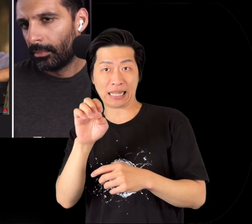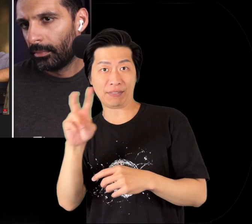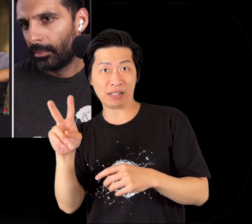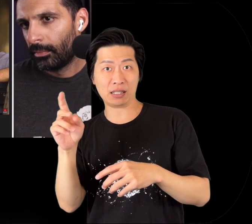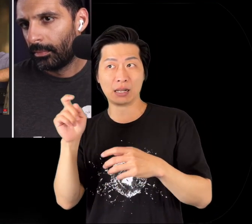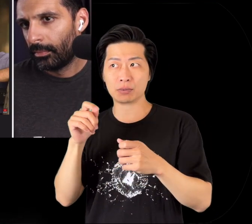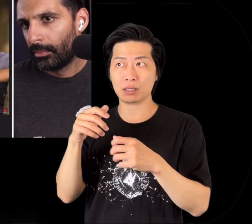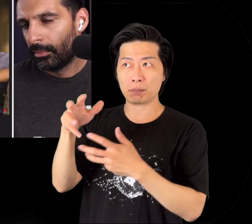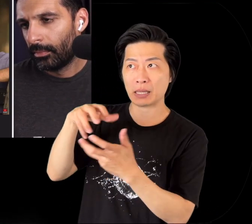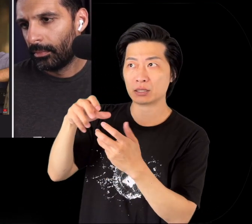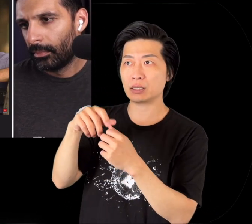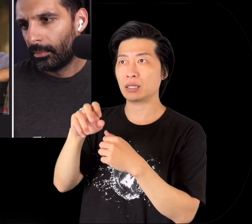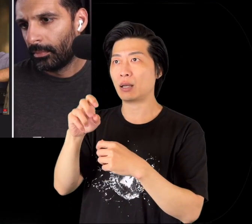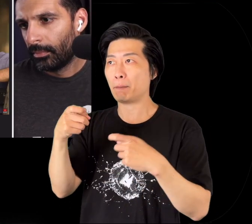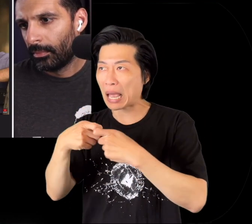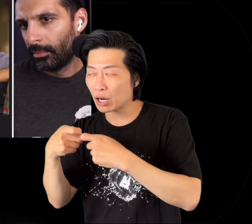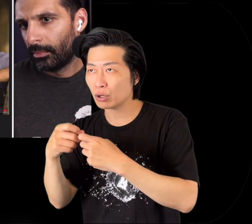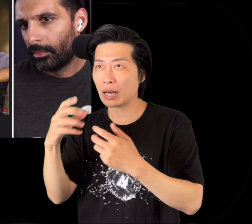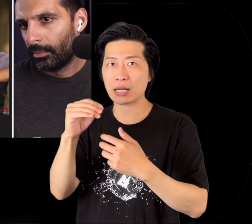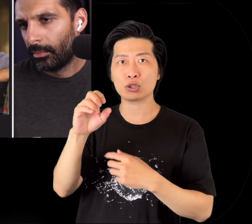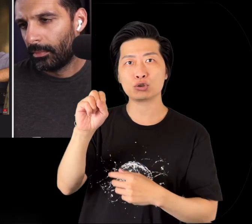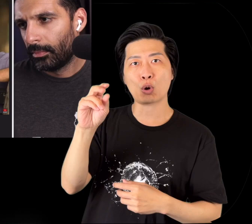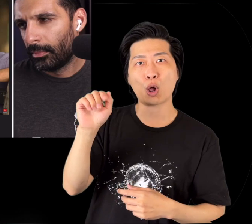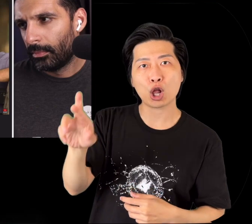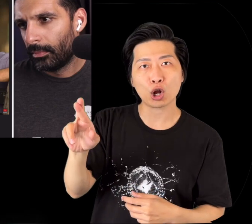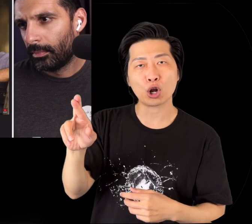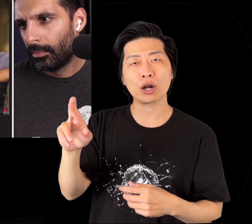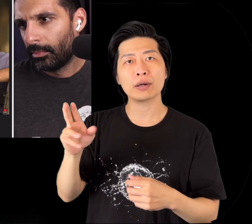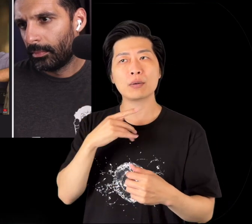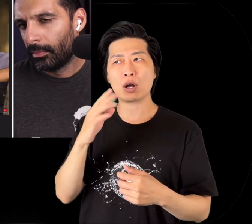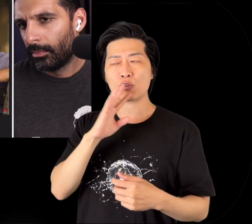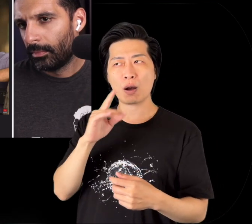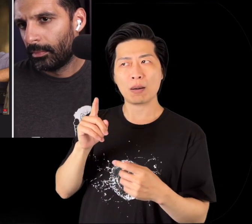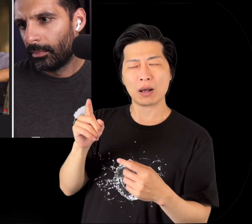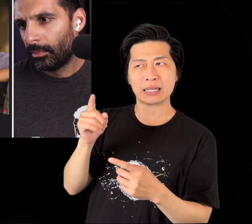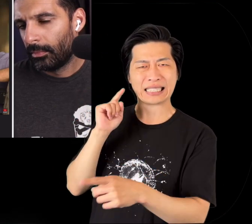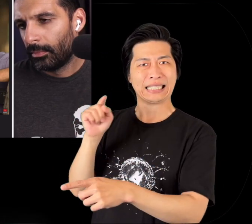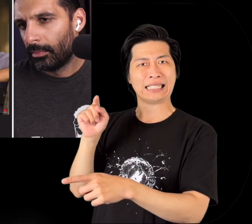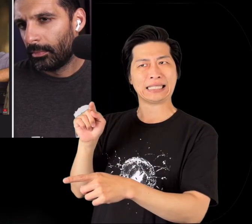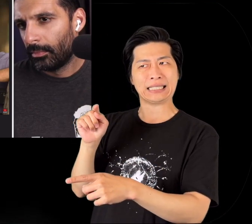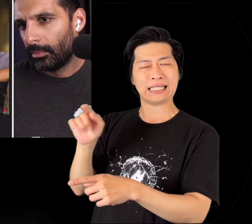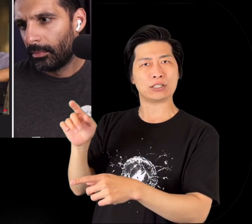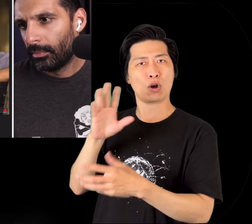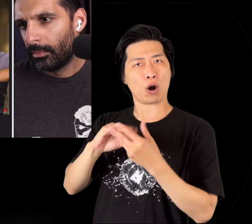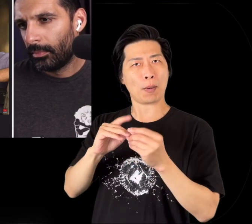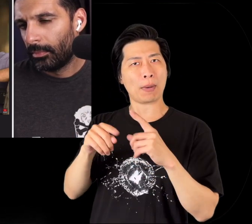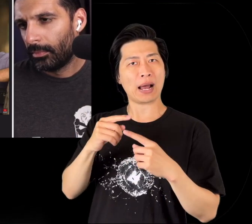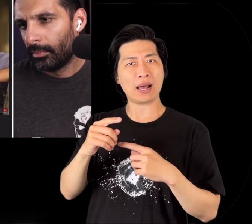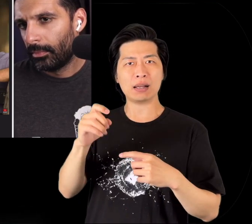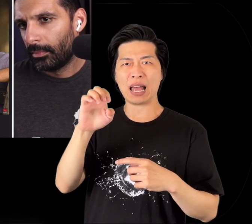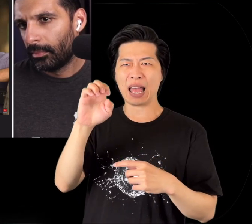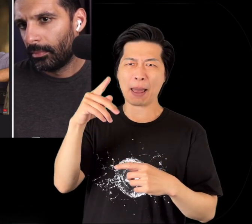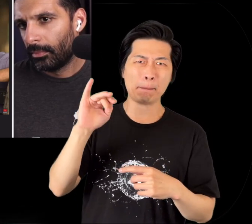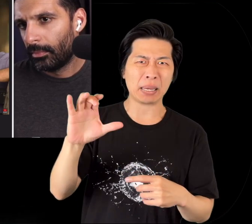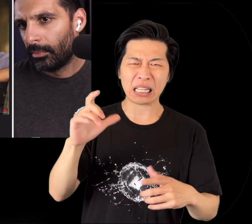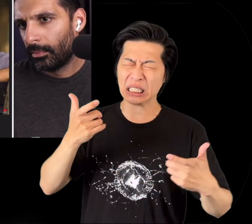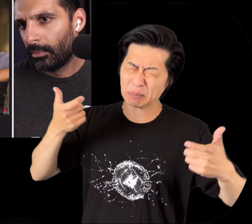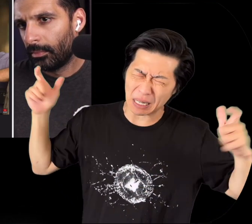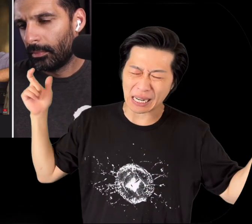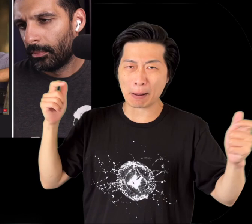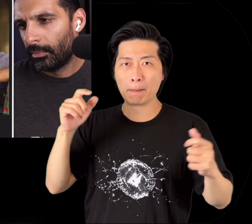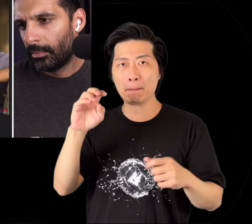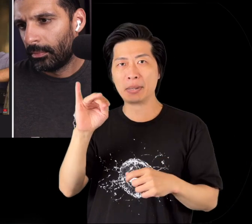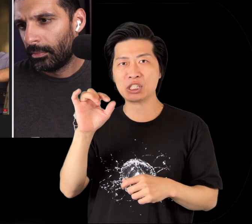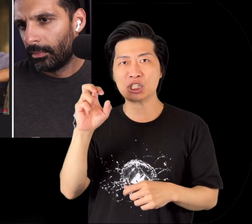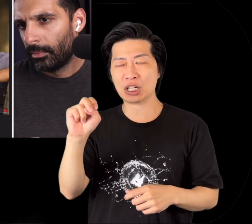and batteries. And when I hear him talk about these epic missions, at first I thought it was a